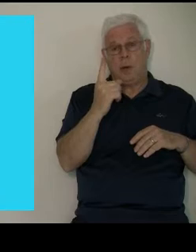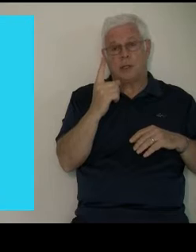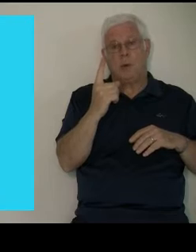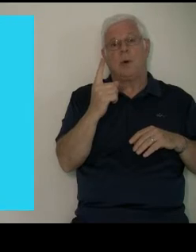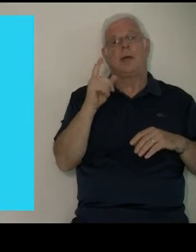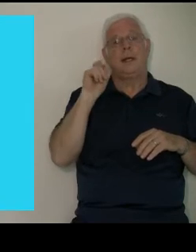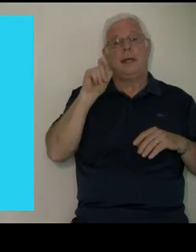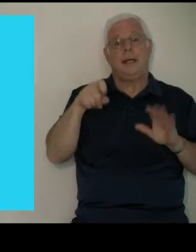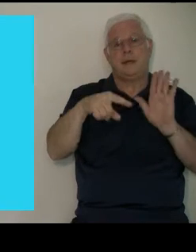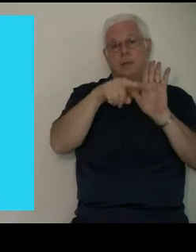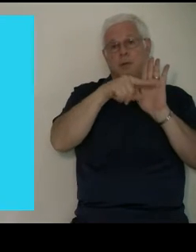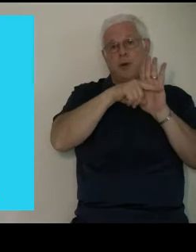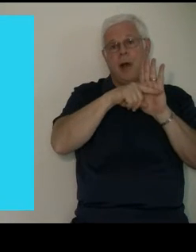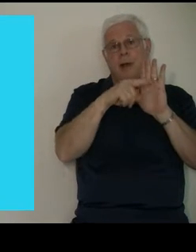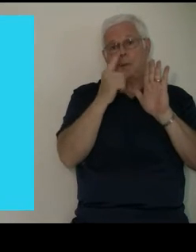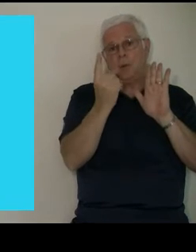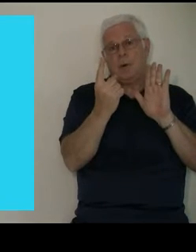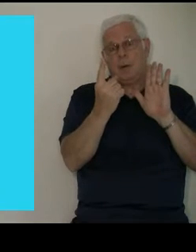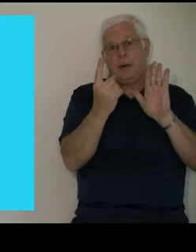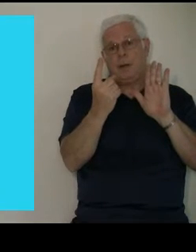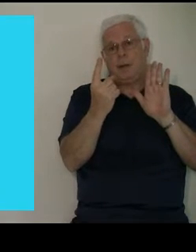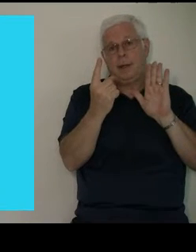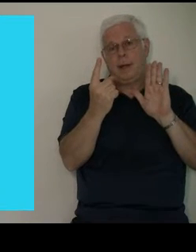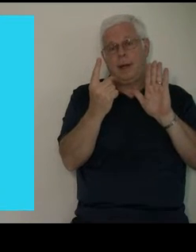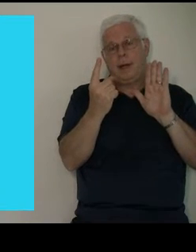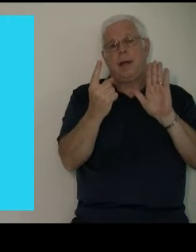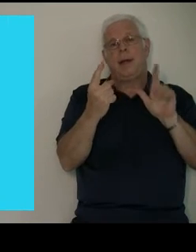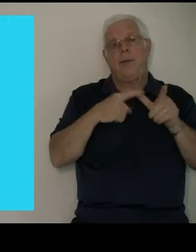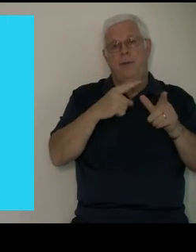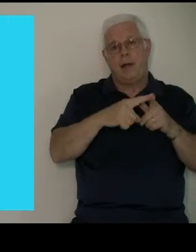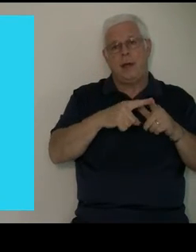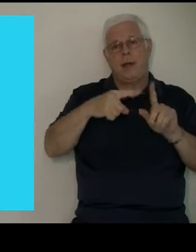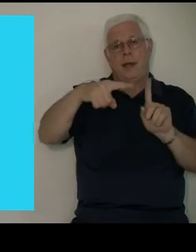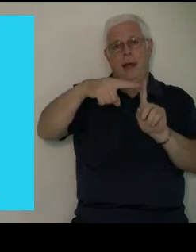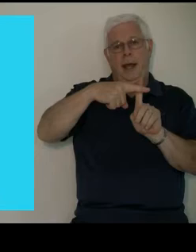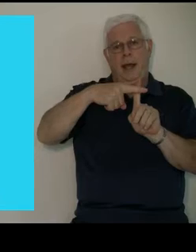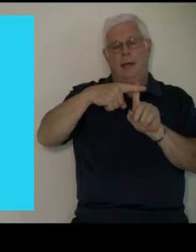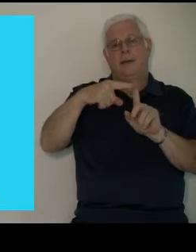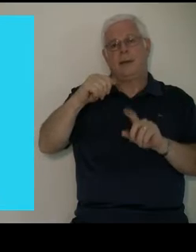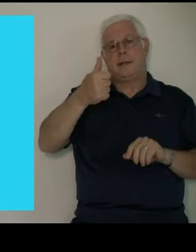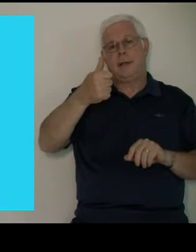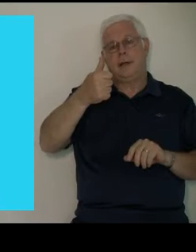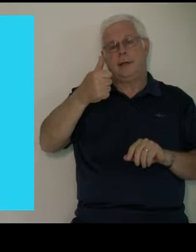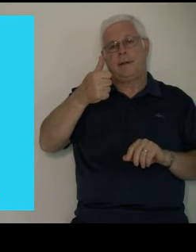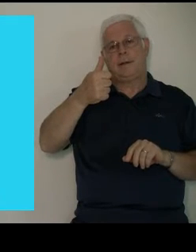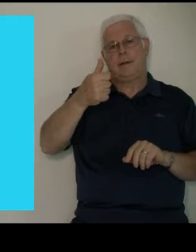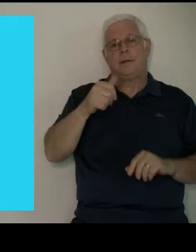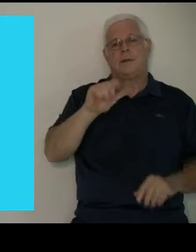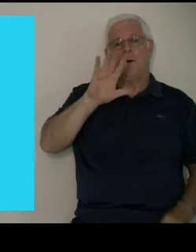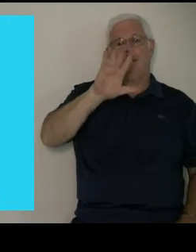so we're going to need to subtract the 1 and then add the 10. So